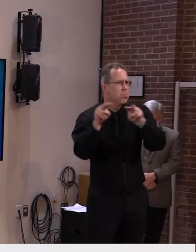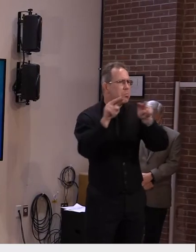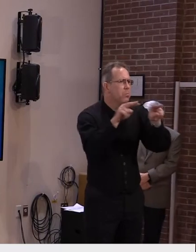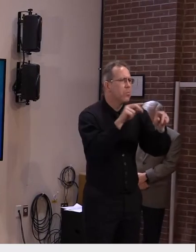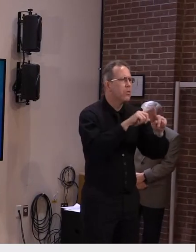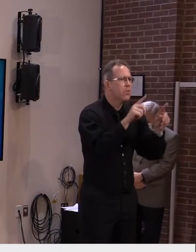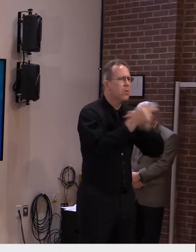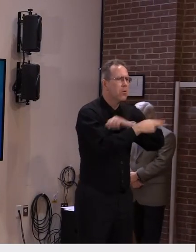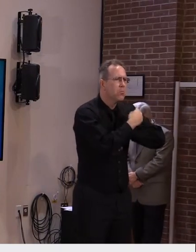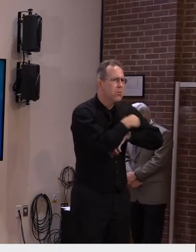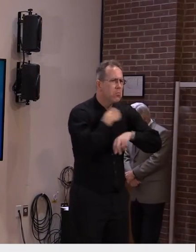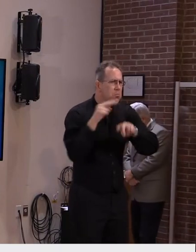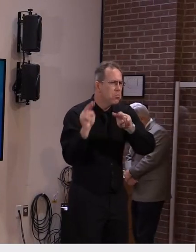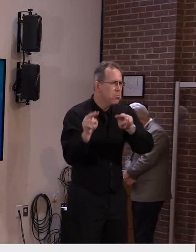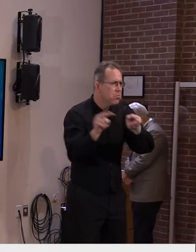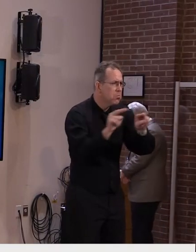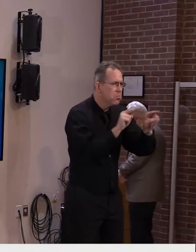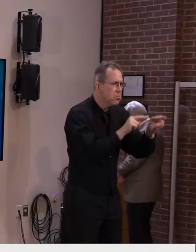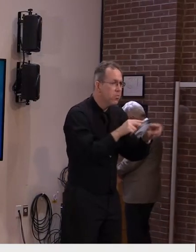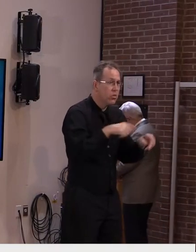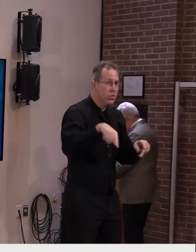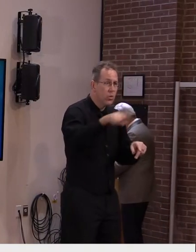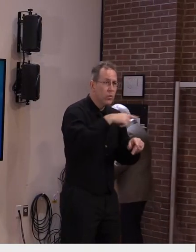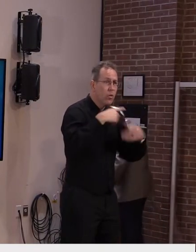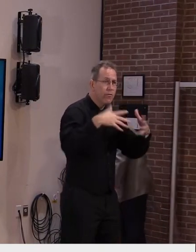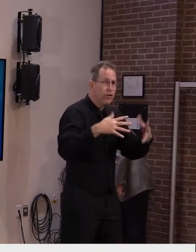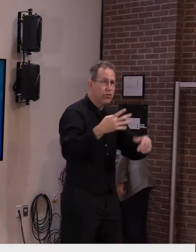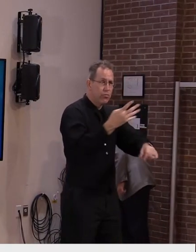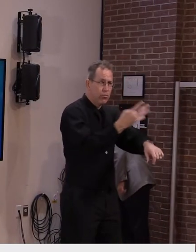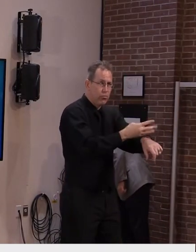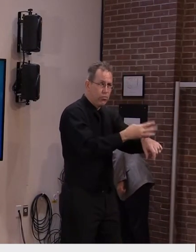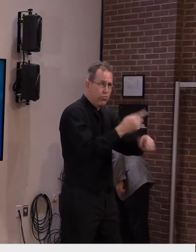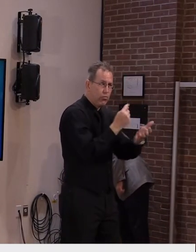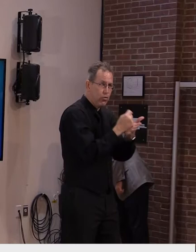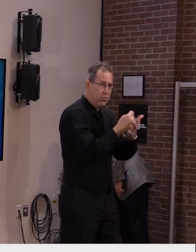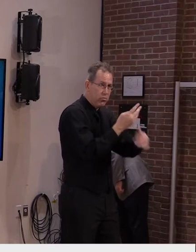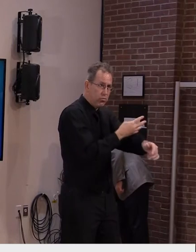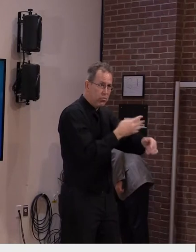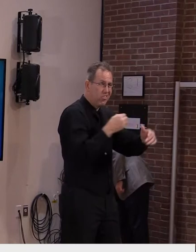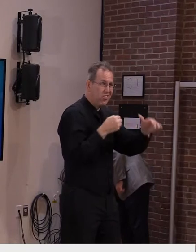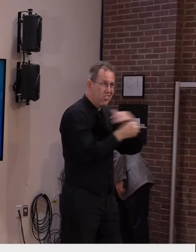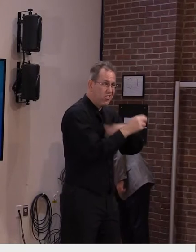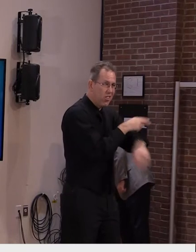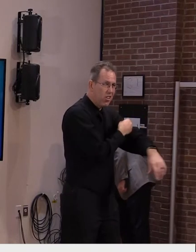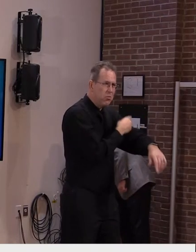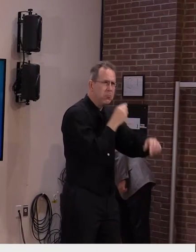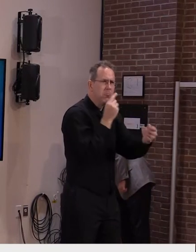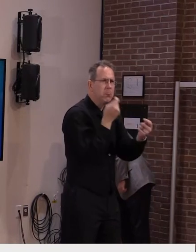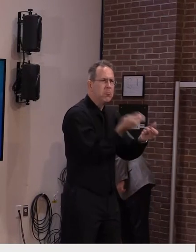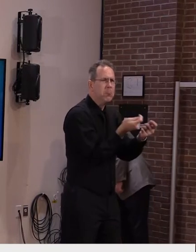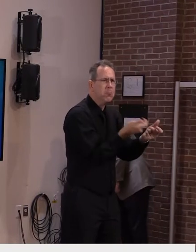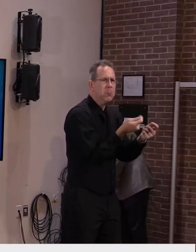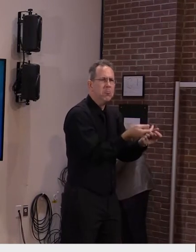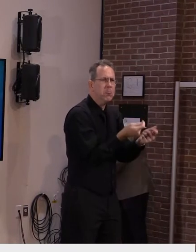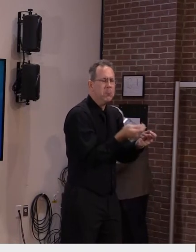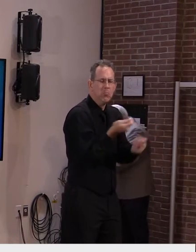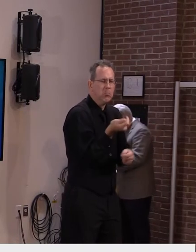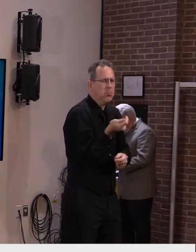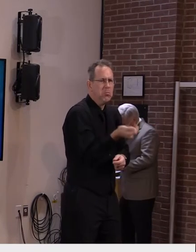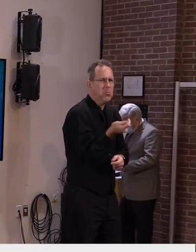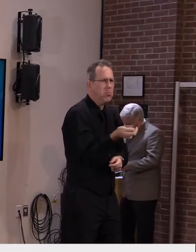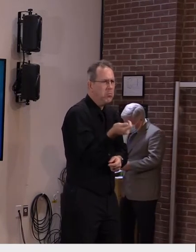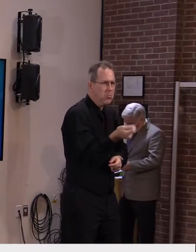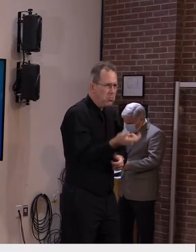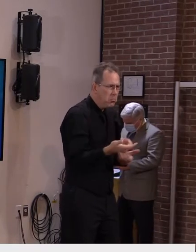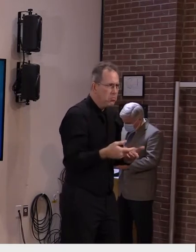admitted who were on monoclonal antibodies, and there are very, very few in that category. That's about all I have to